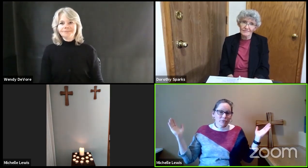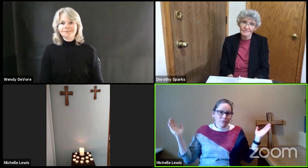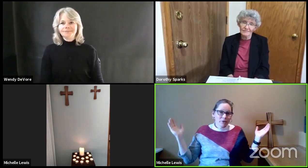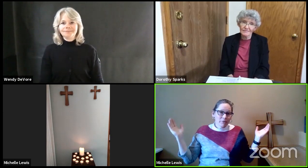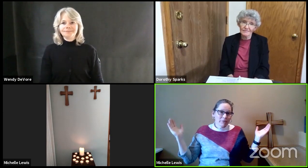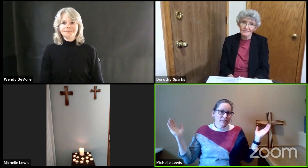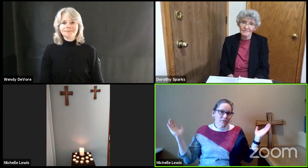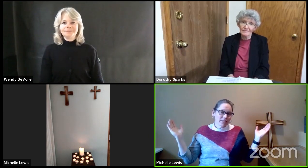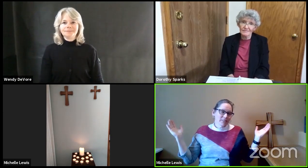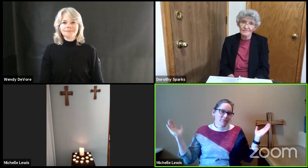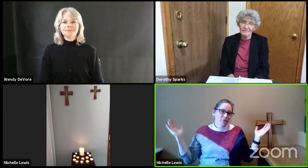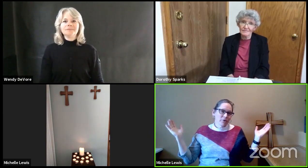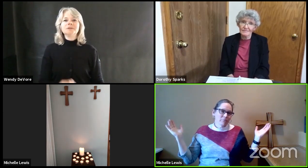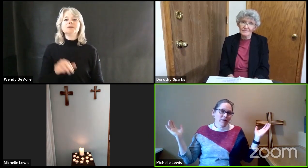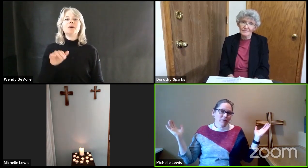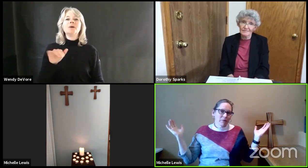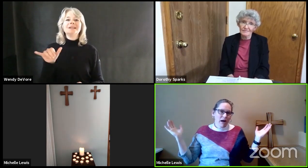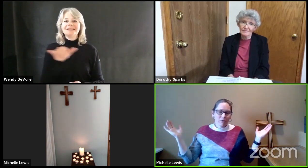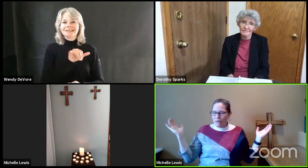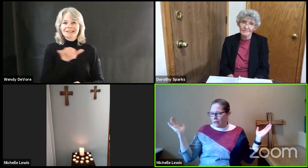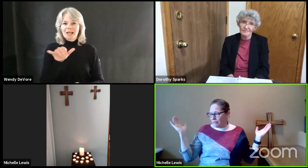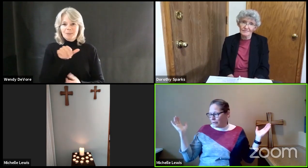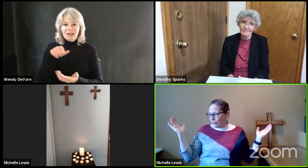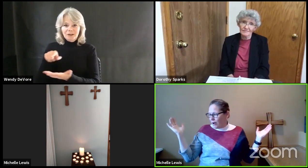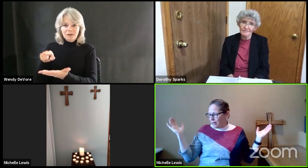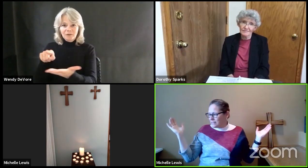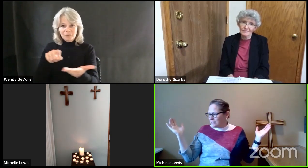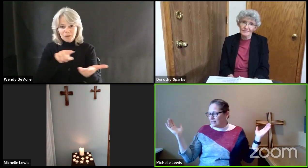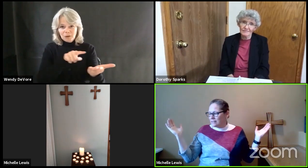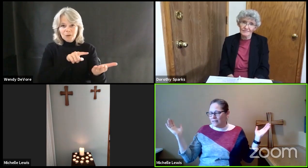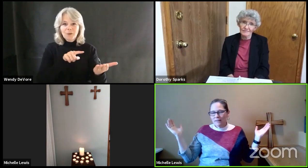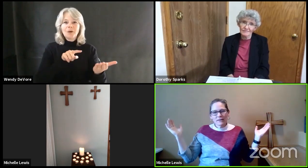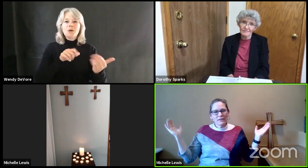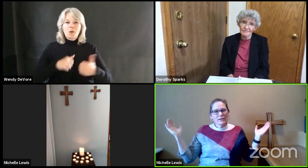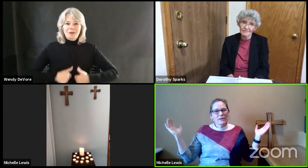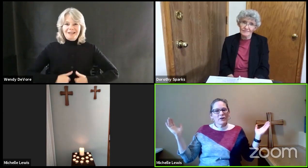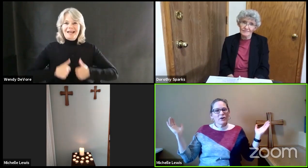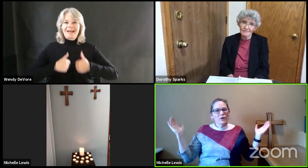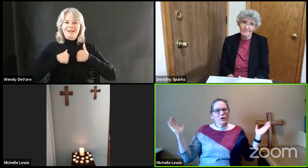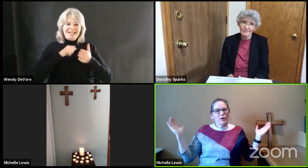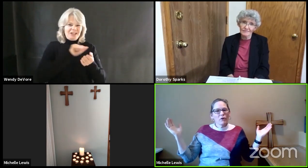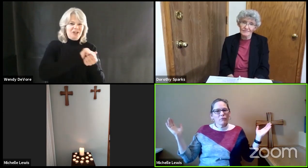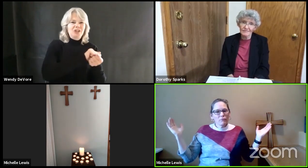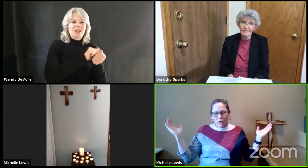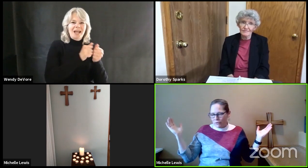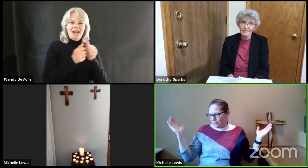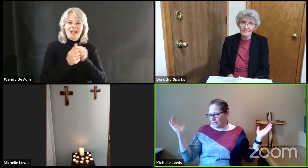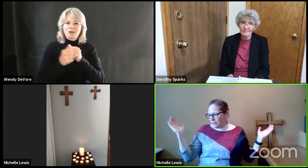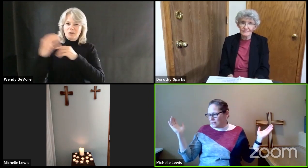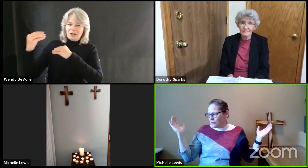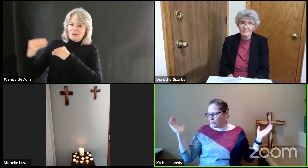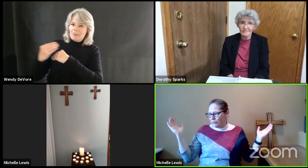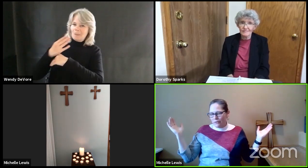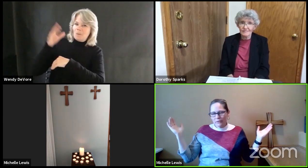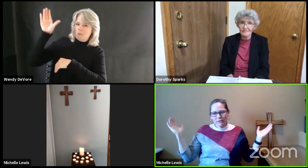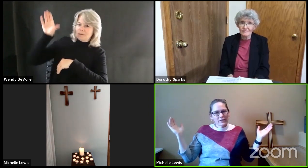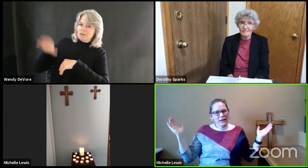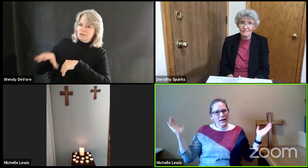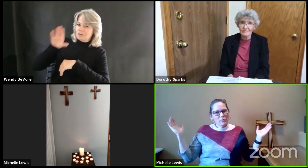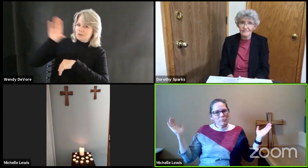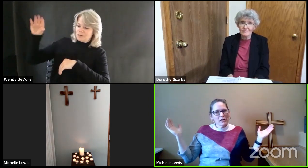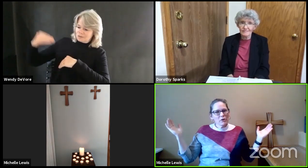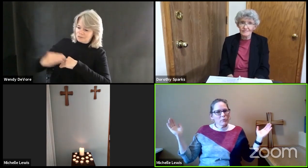As you have been transformed by the power of the cross, go forth into the